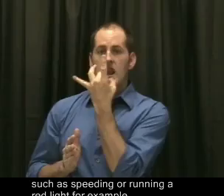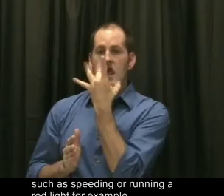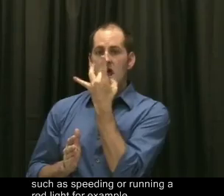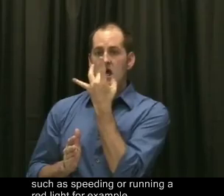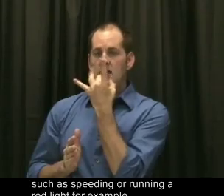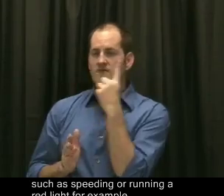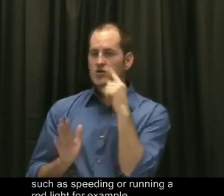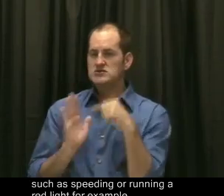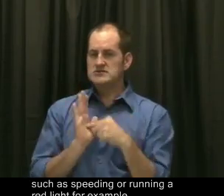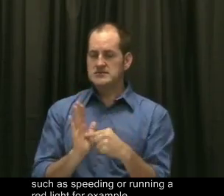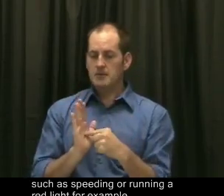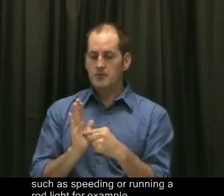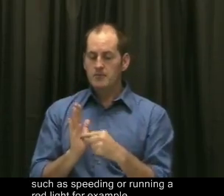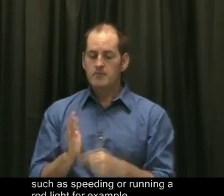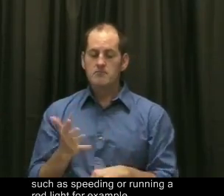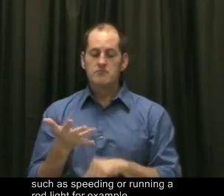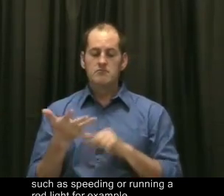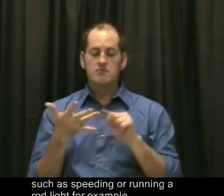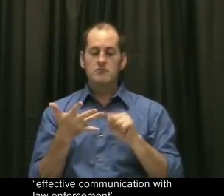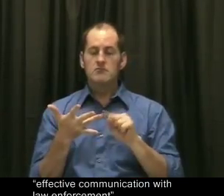for example,